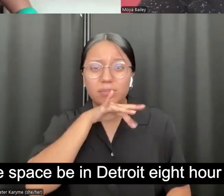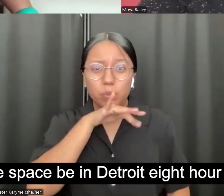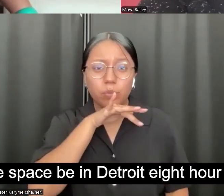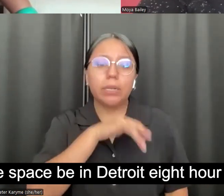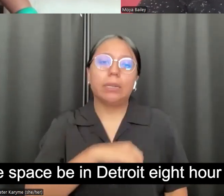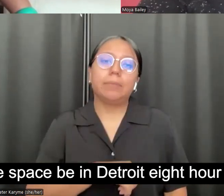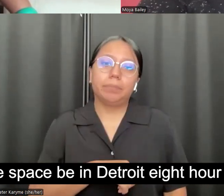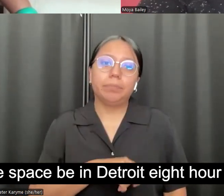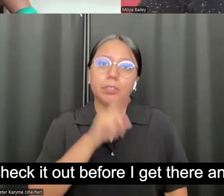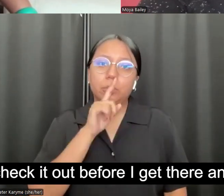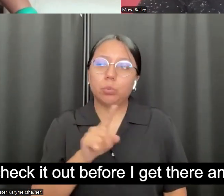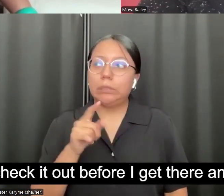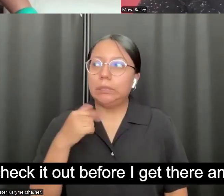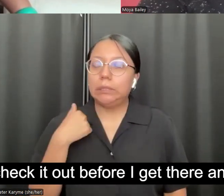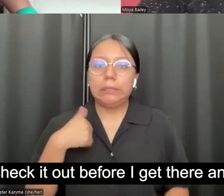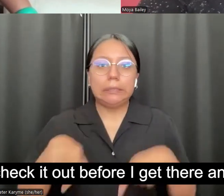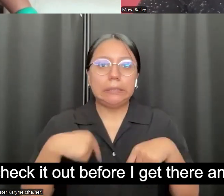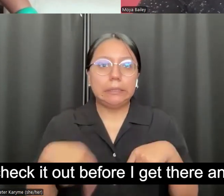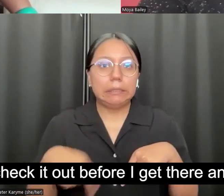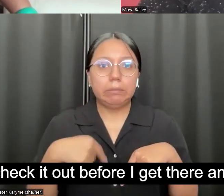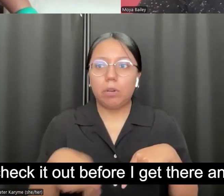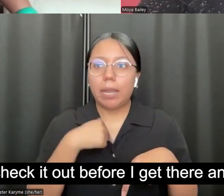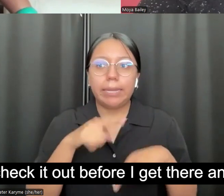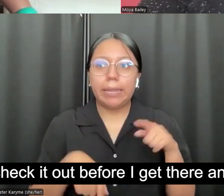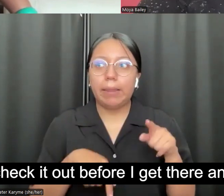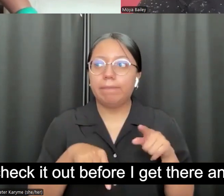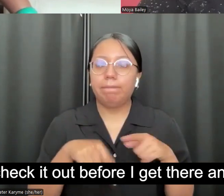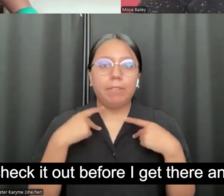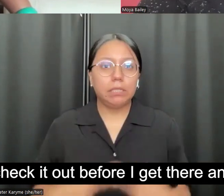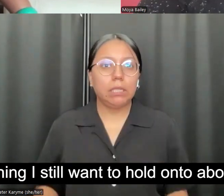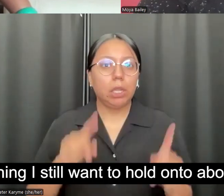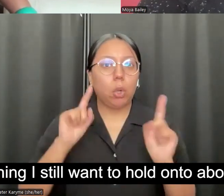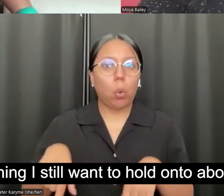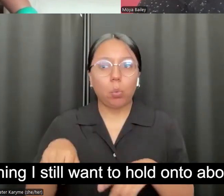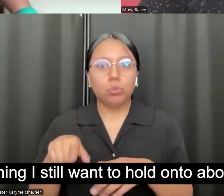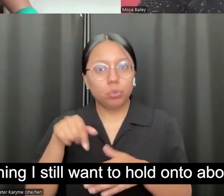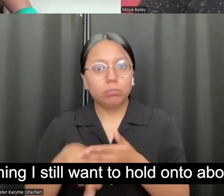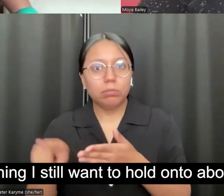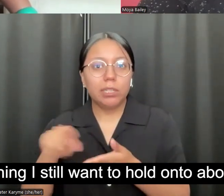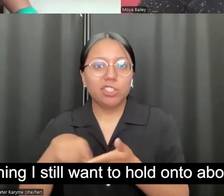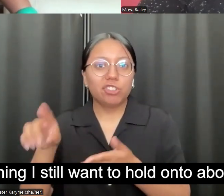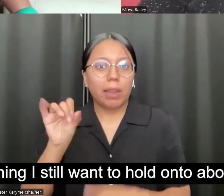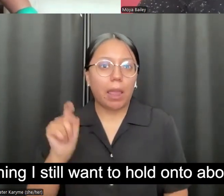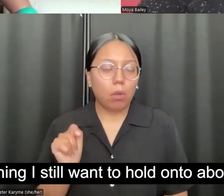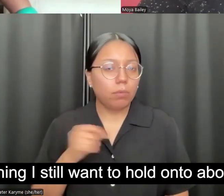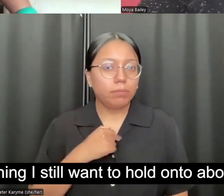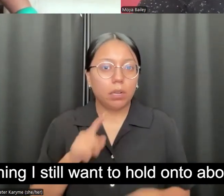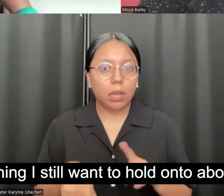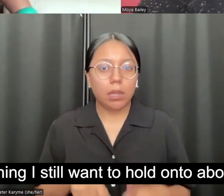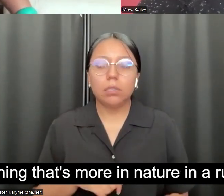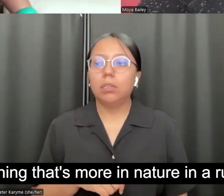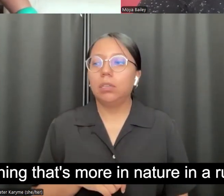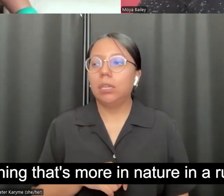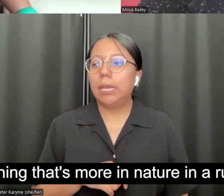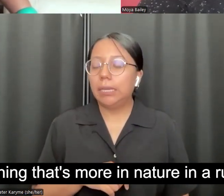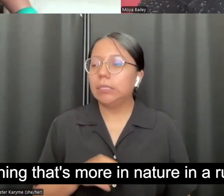like 8 hour drive away. I can't physically go to check it out before I get there. And I was like, and there's something that I still want to hold on to about having something